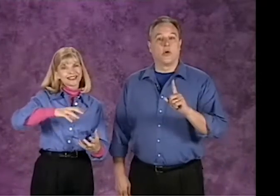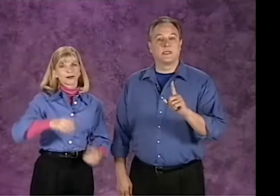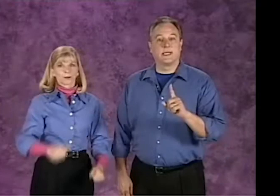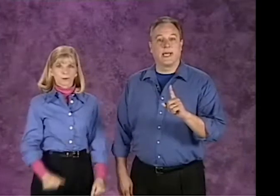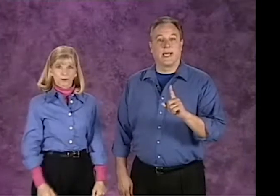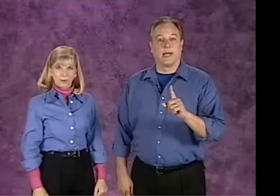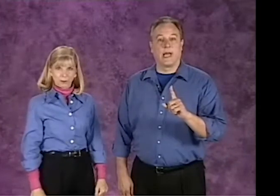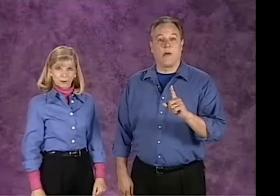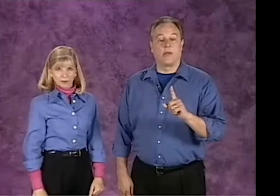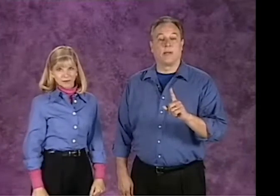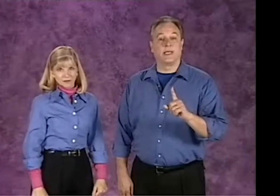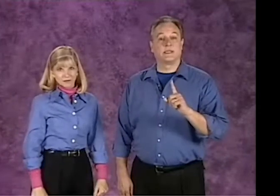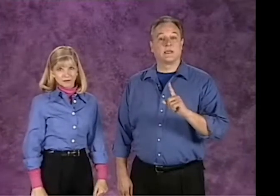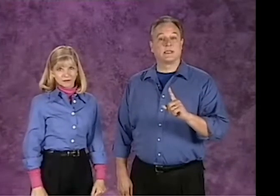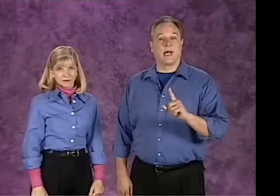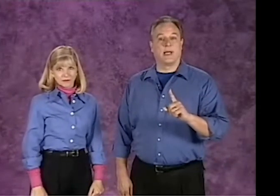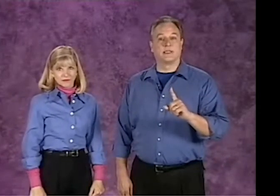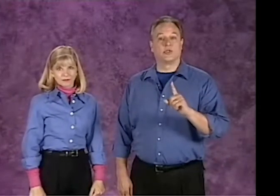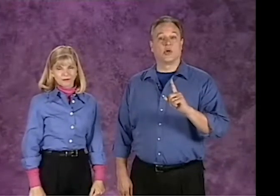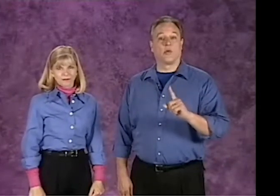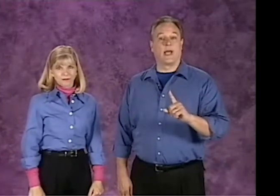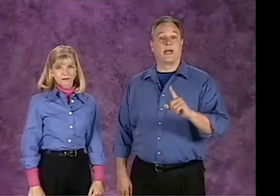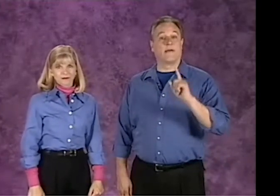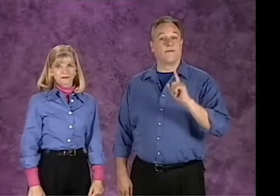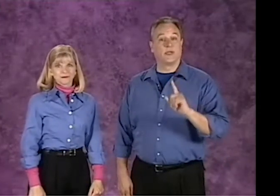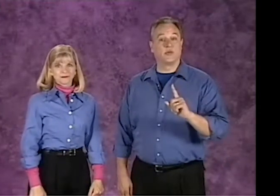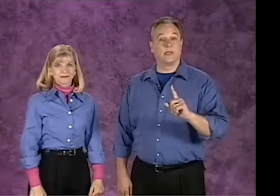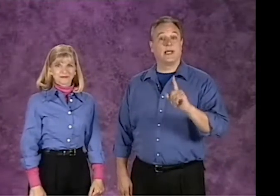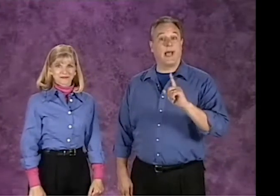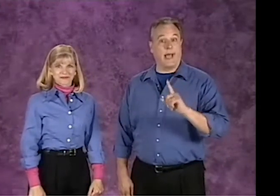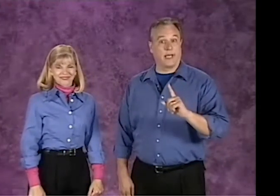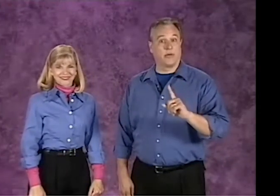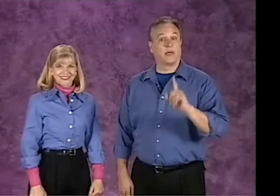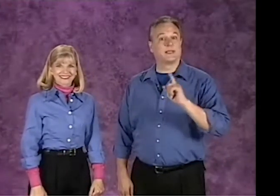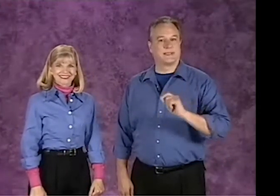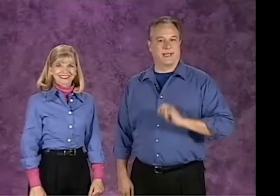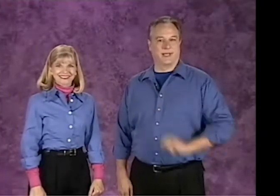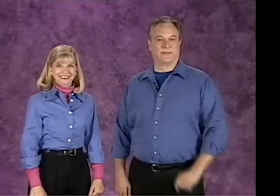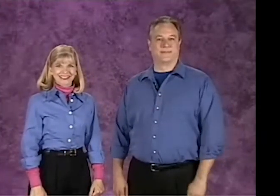Notice again how we place our signs to create a visually accurate scene.